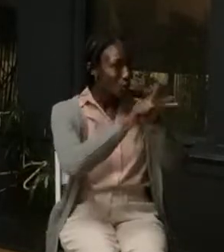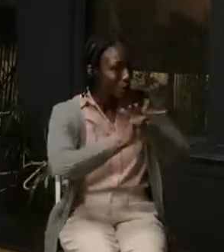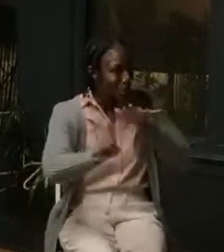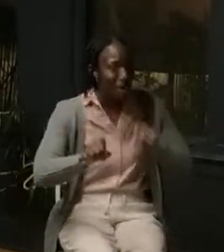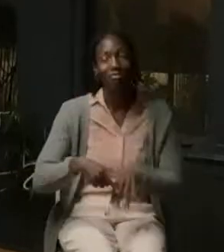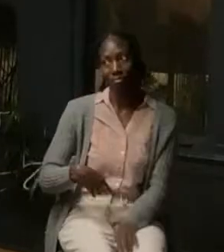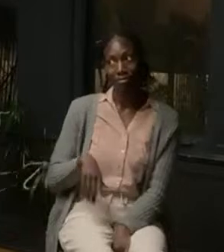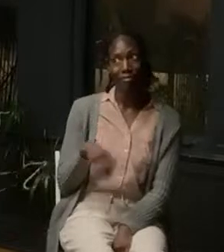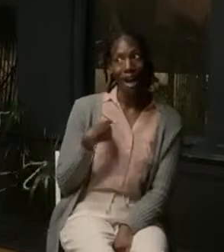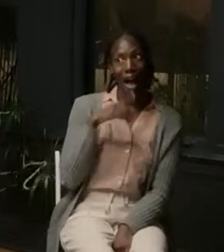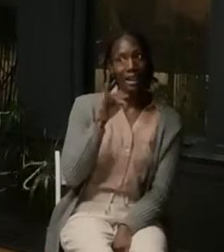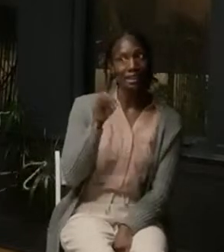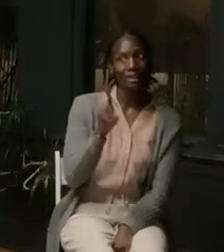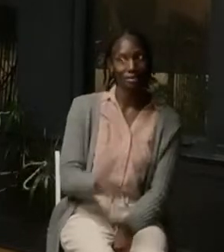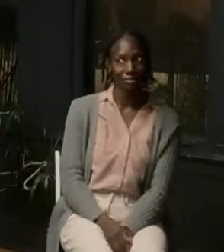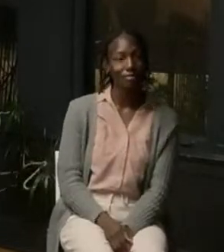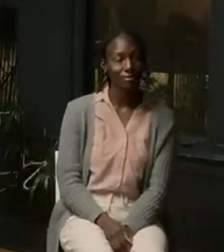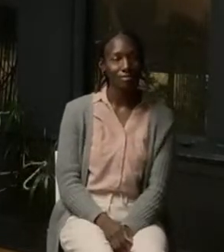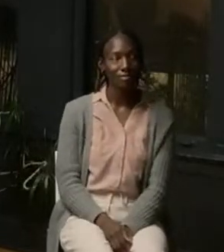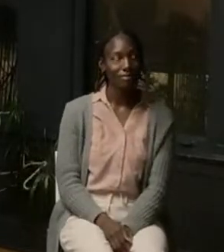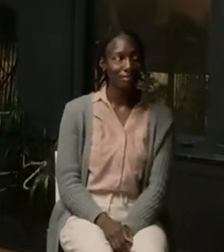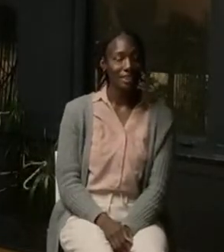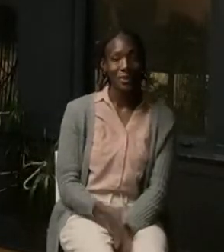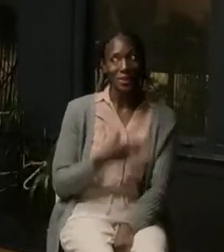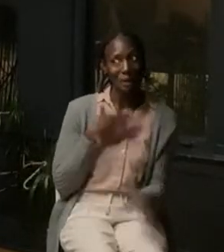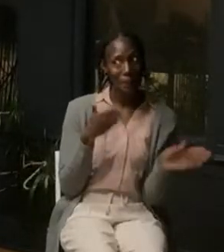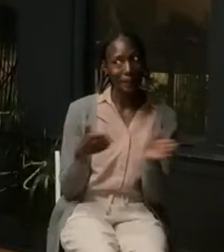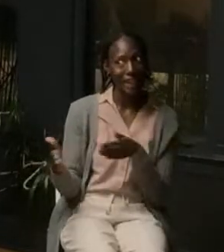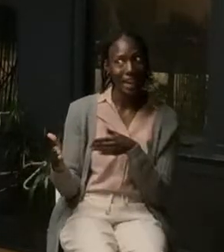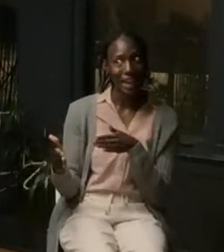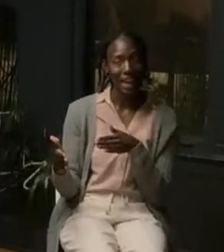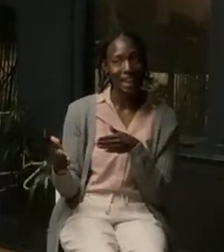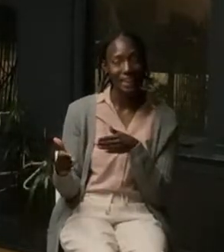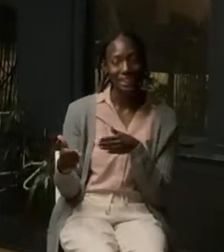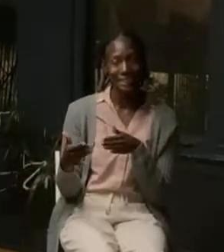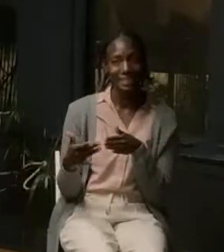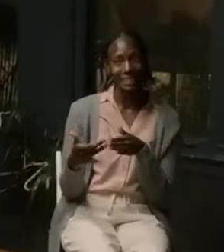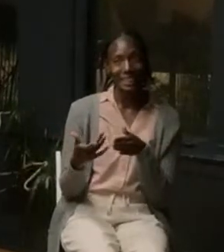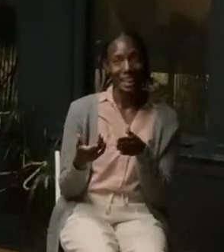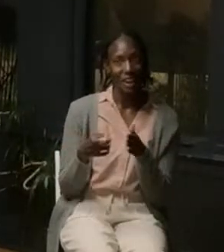did. That was my plan. Good for you. It took 4 years.